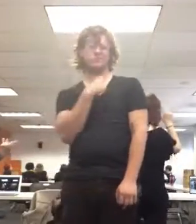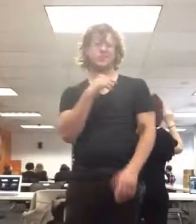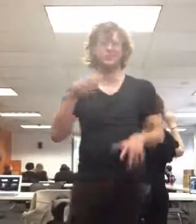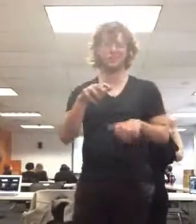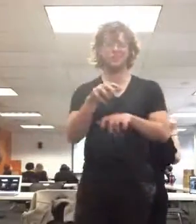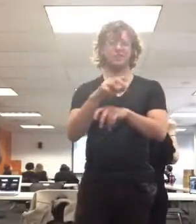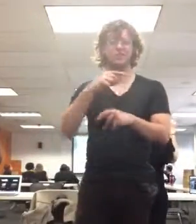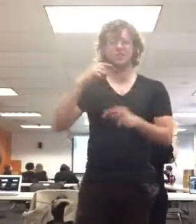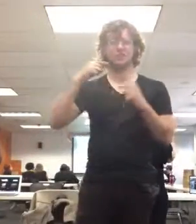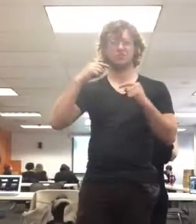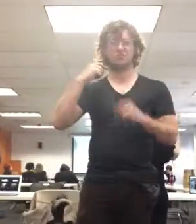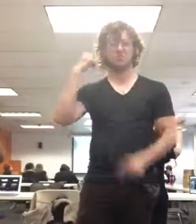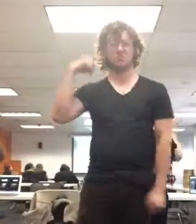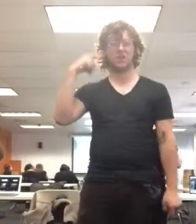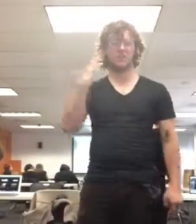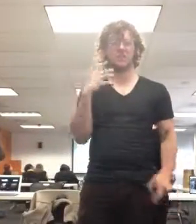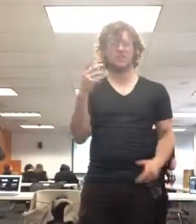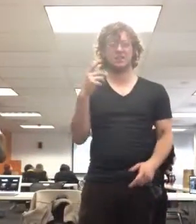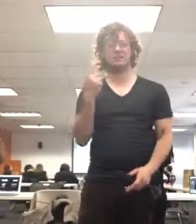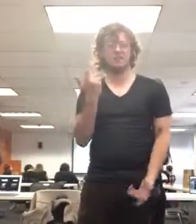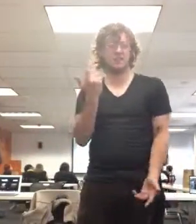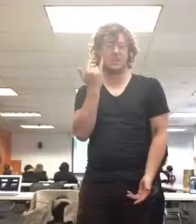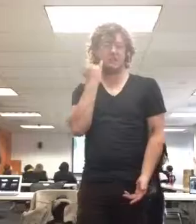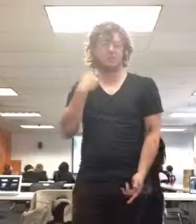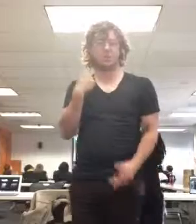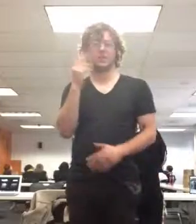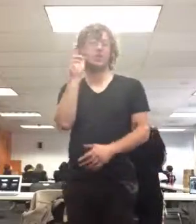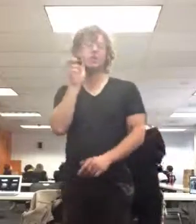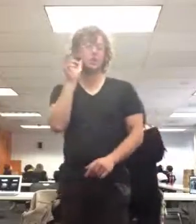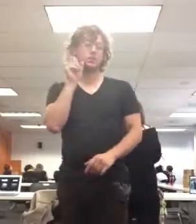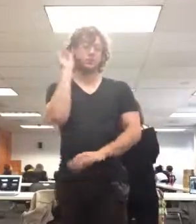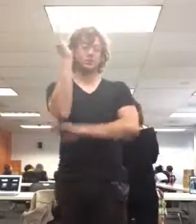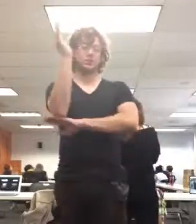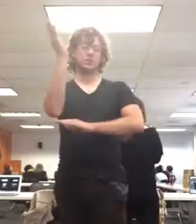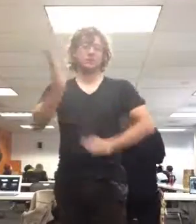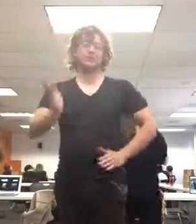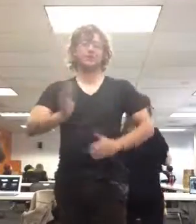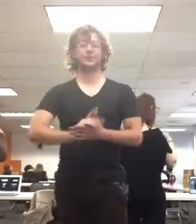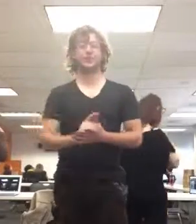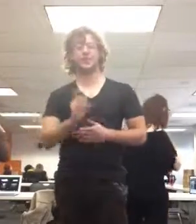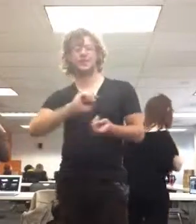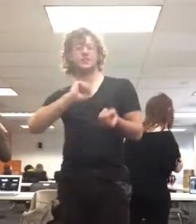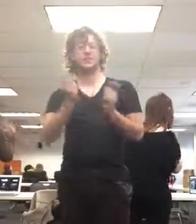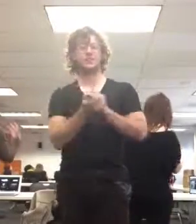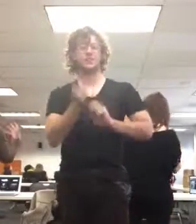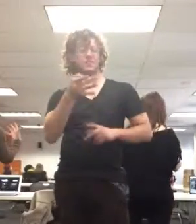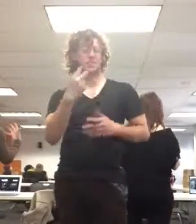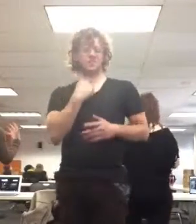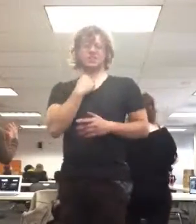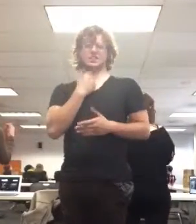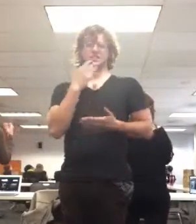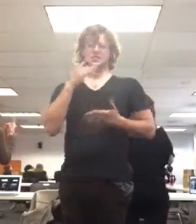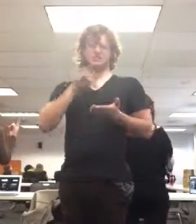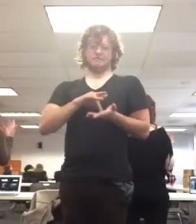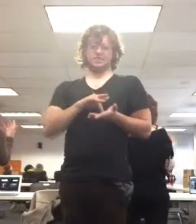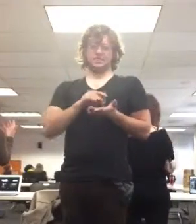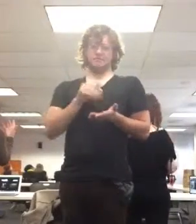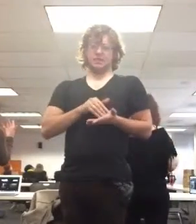something, then make a mistake and go back and correct themselves, and you're kind of stuck here in this middle with your hands up.